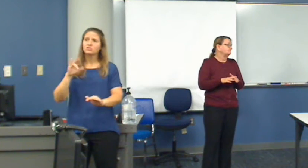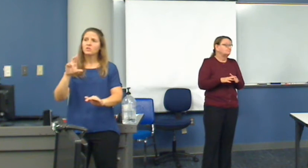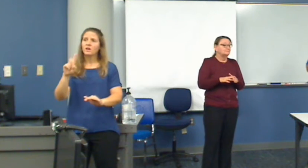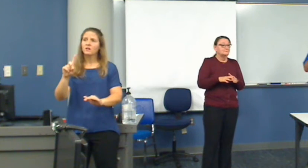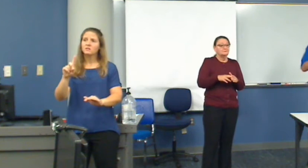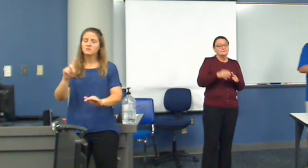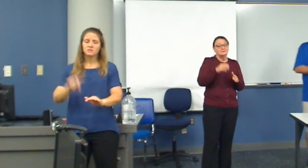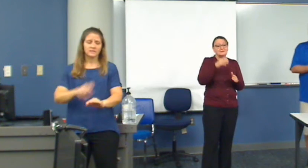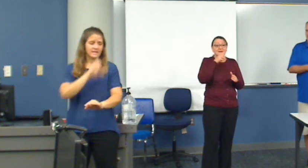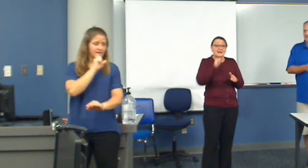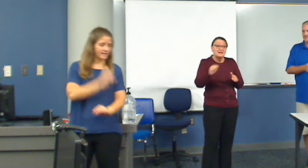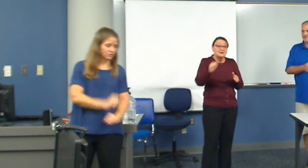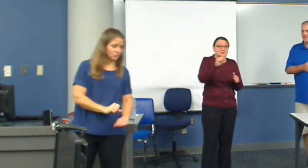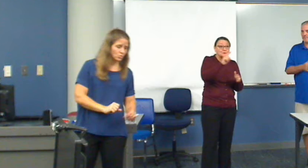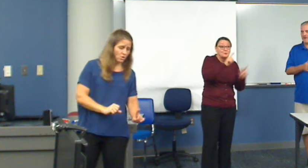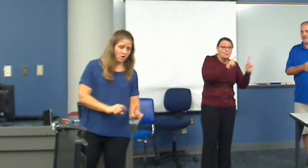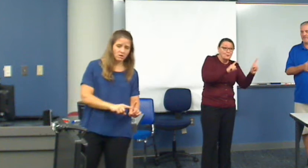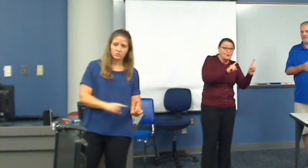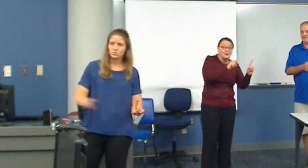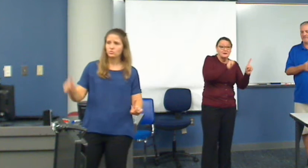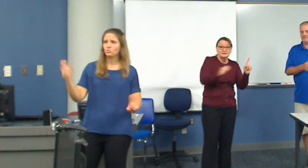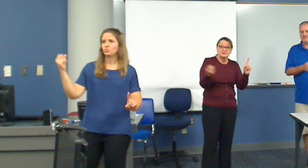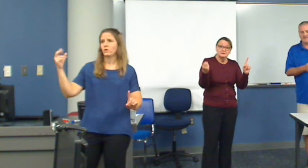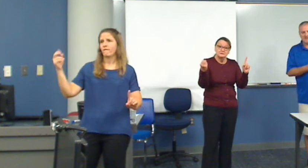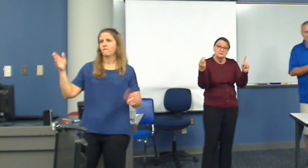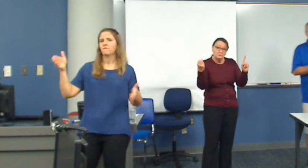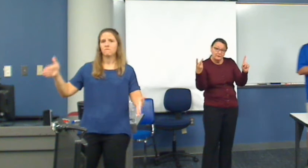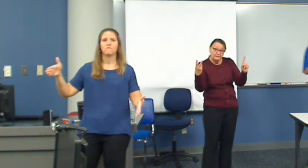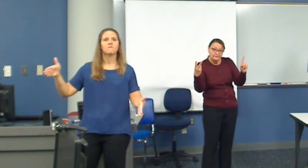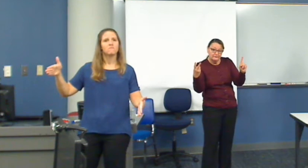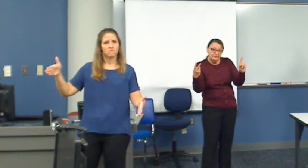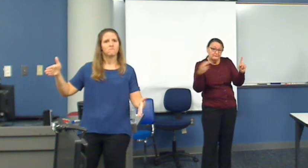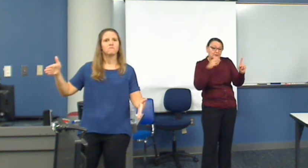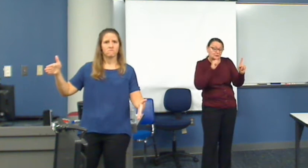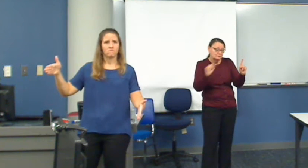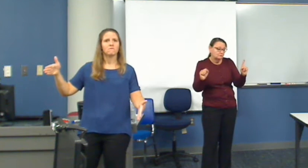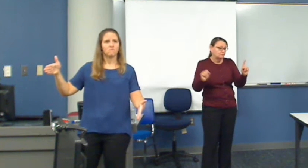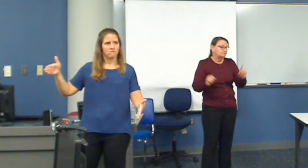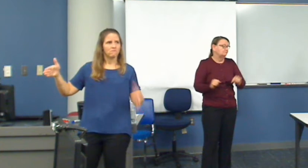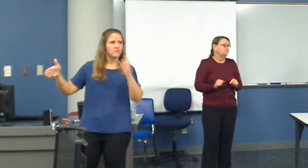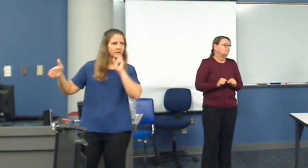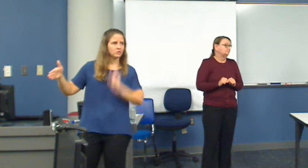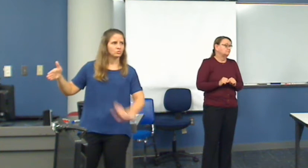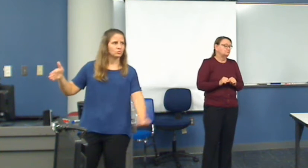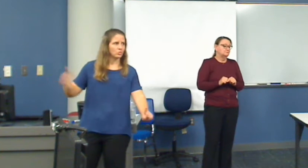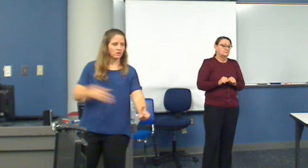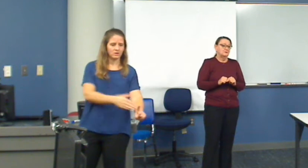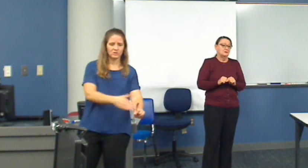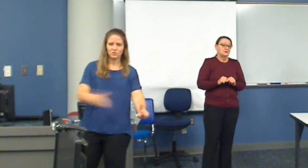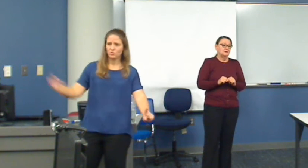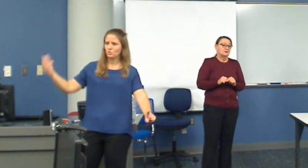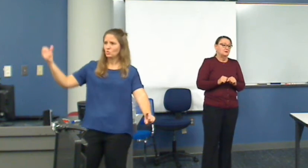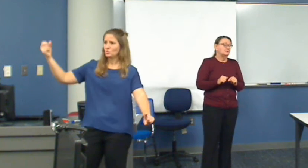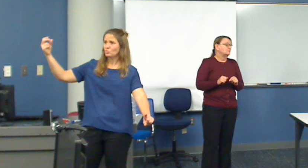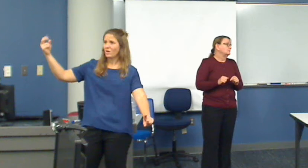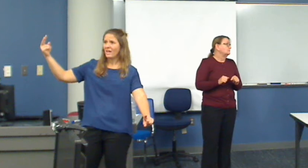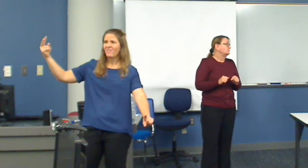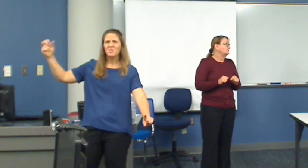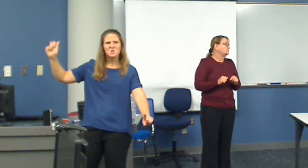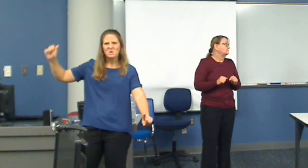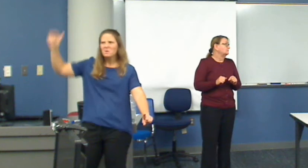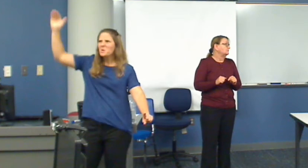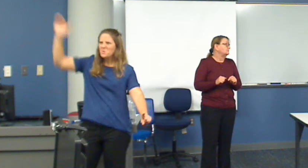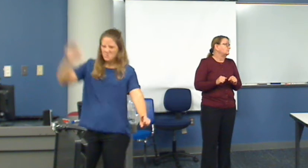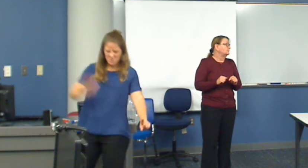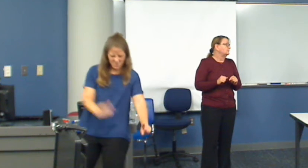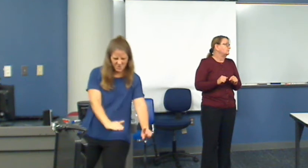is from 1 to 12 by definition. 1 to 12 is a pretty good size gap for having